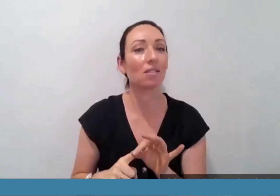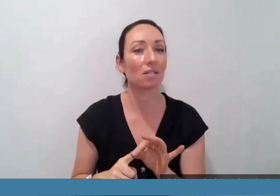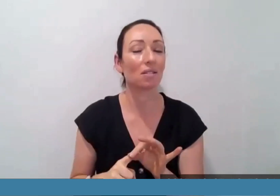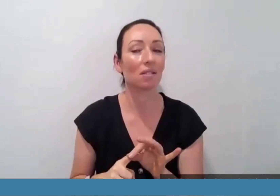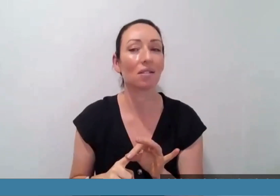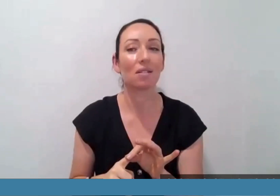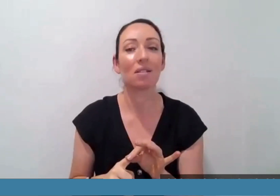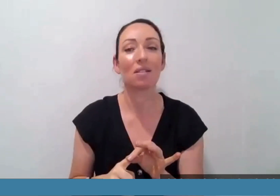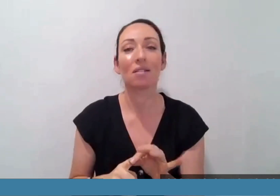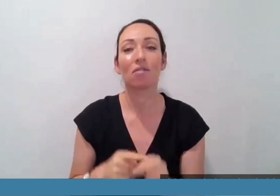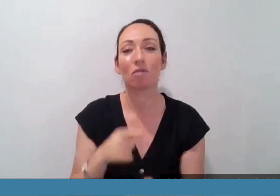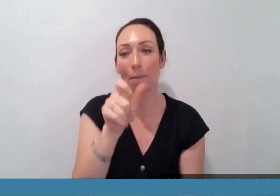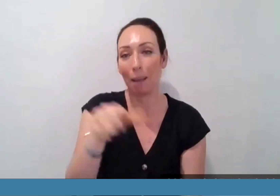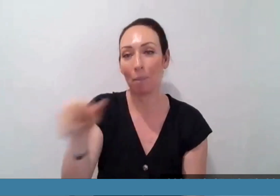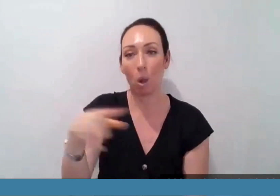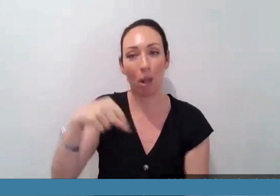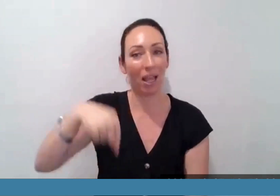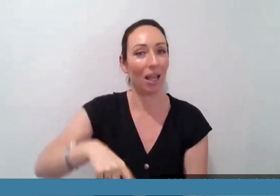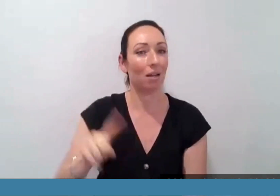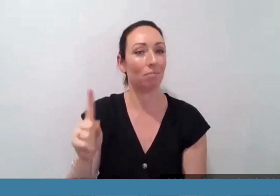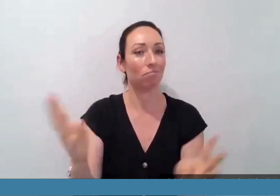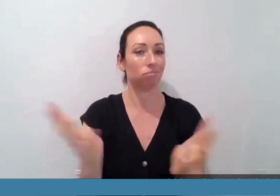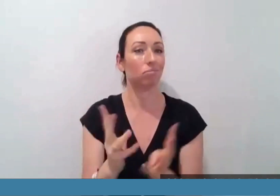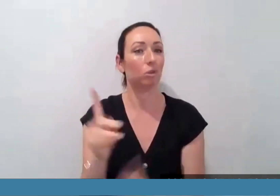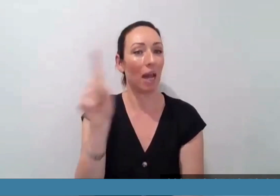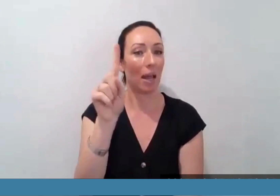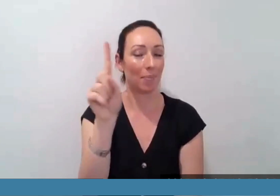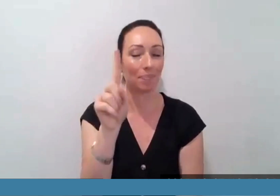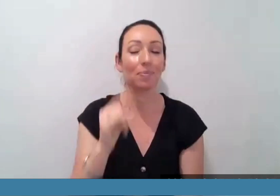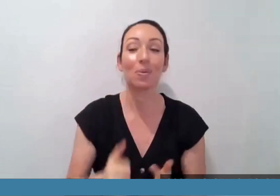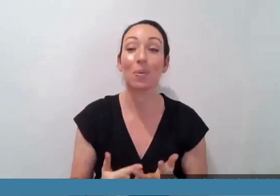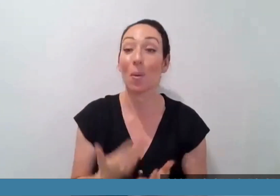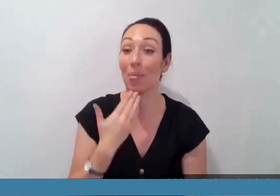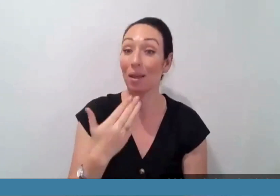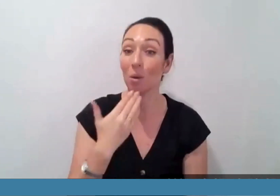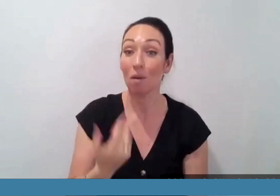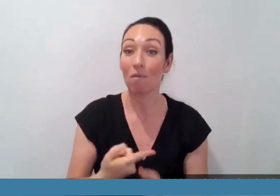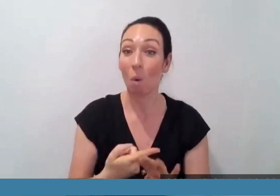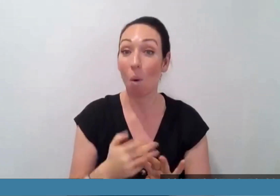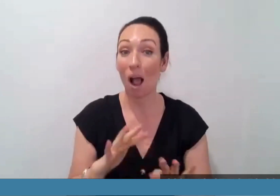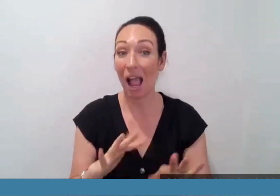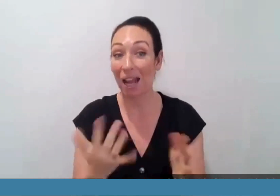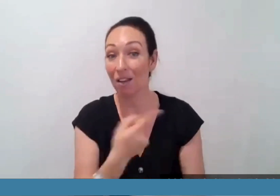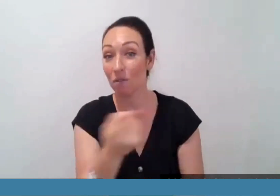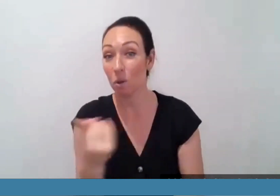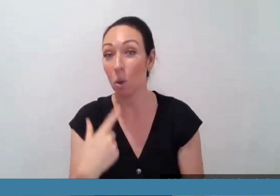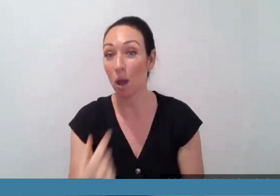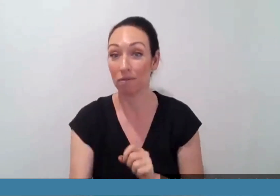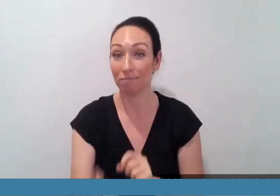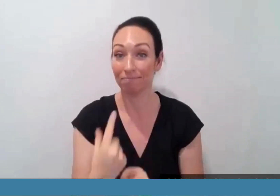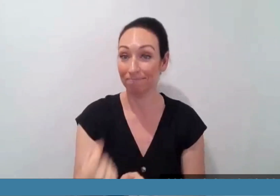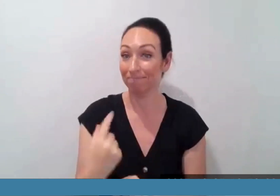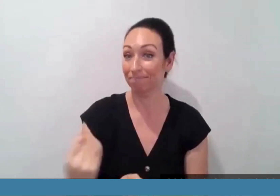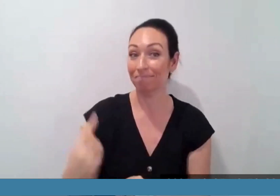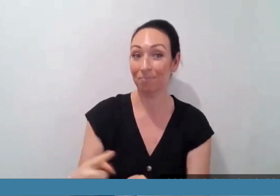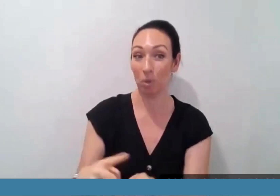those of you who are attending today. So thank you to everyone who submitted questions in advance. These questions help